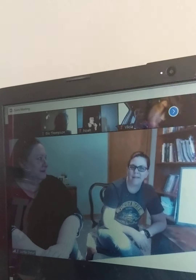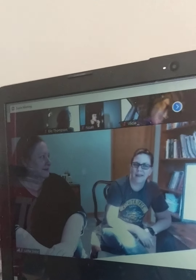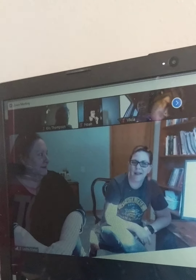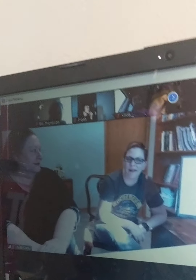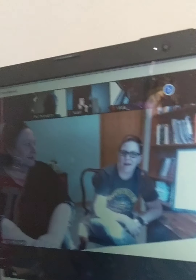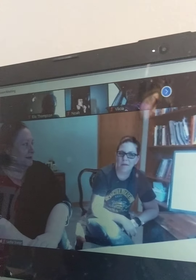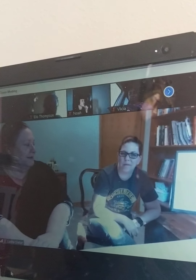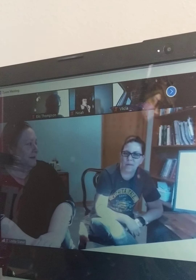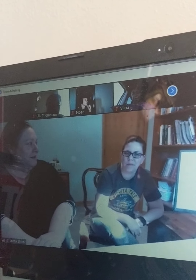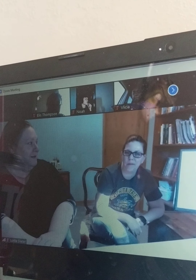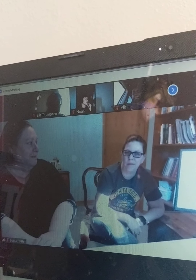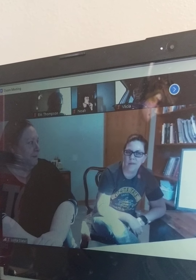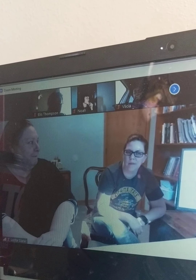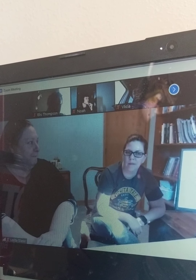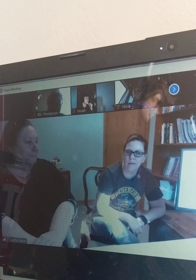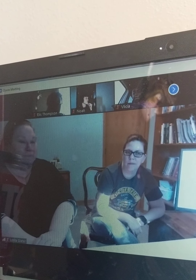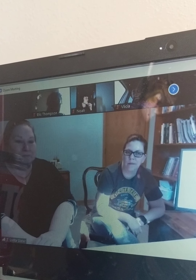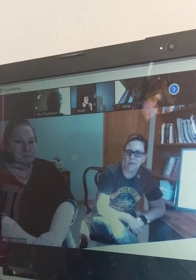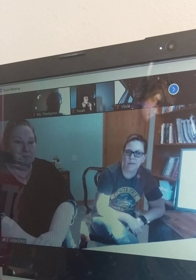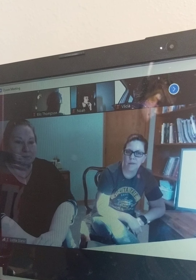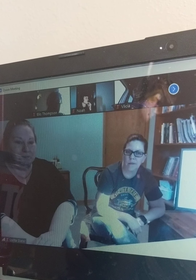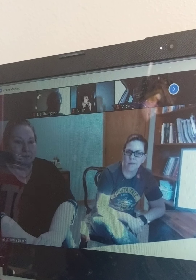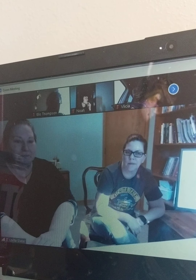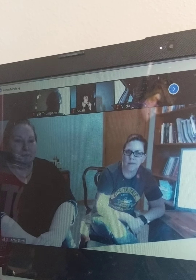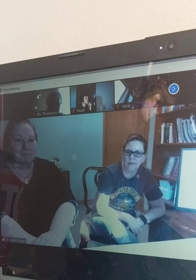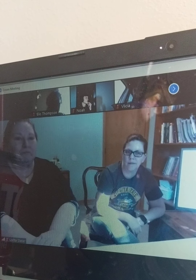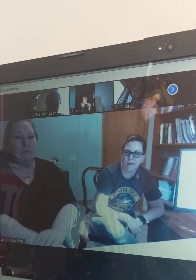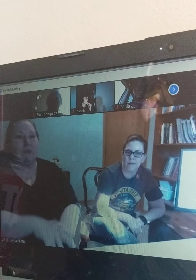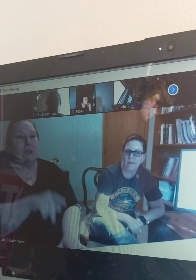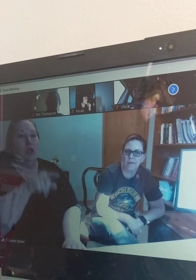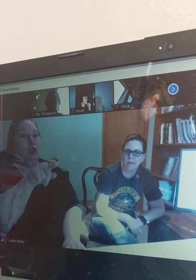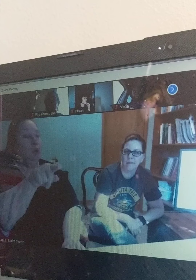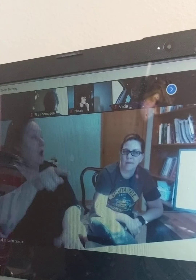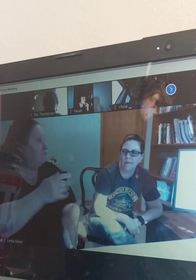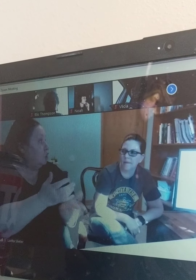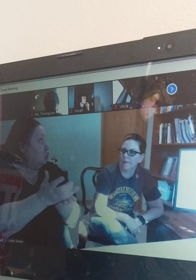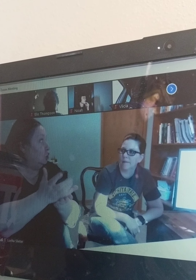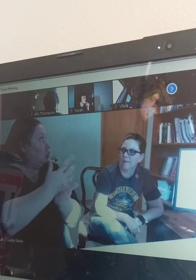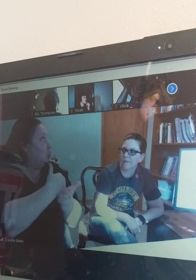sign name has to be given to you by a deaf person.